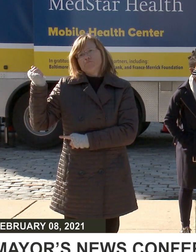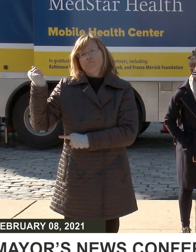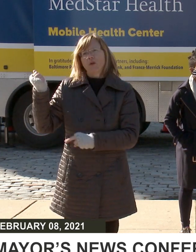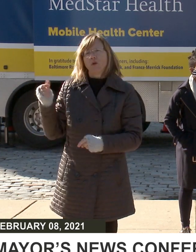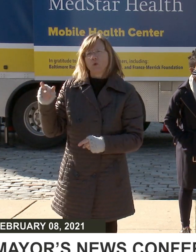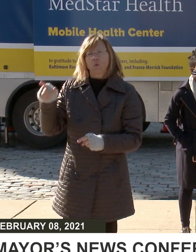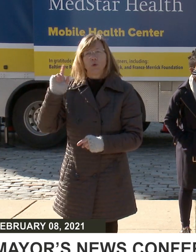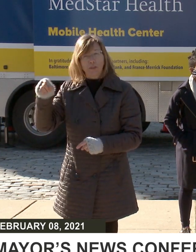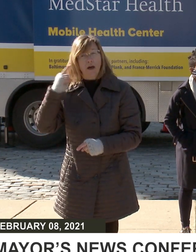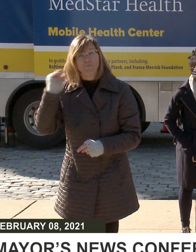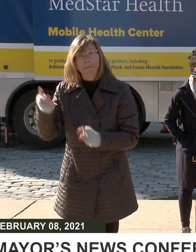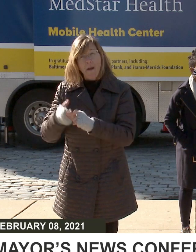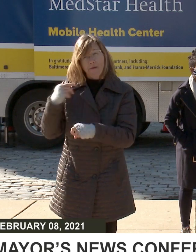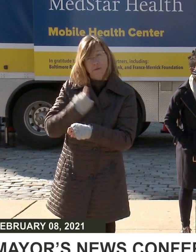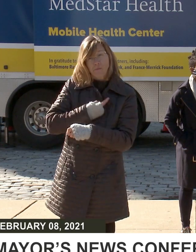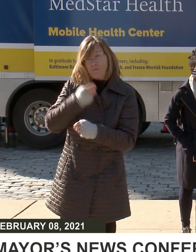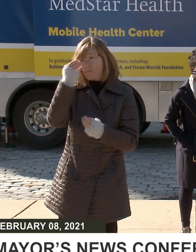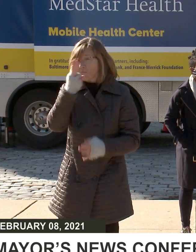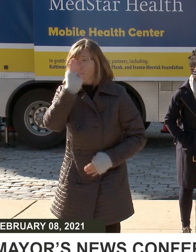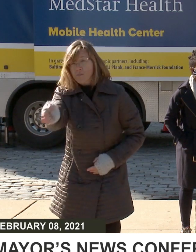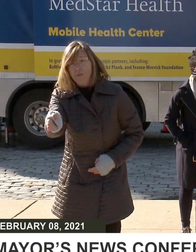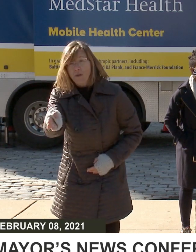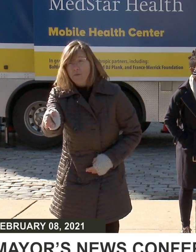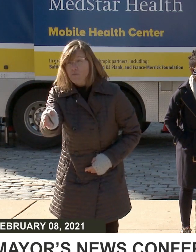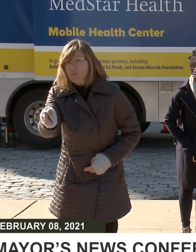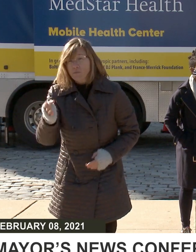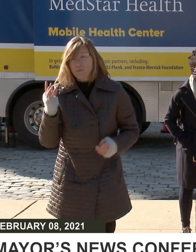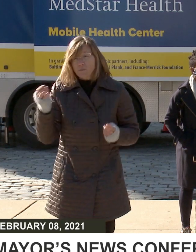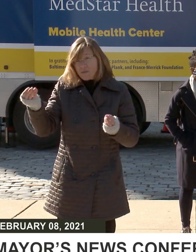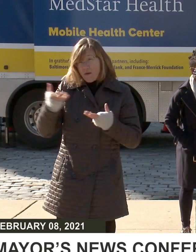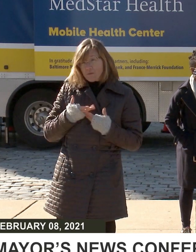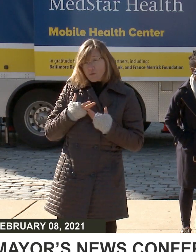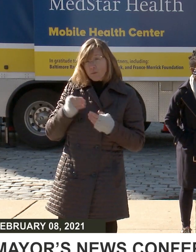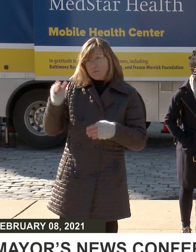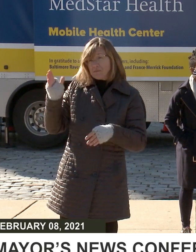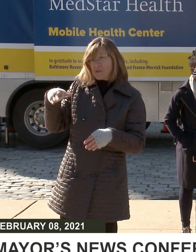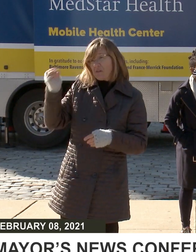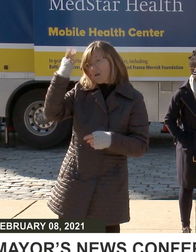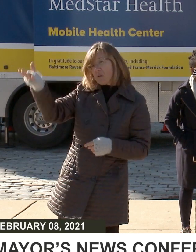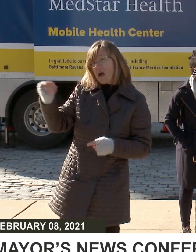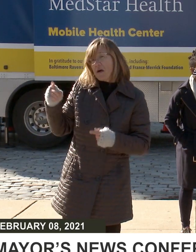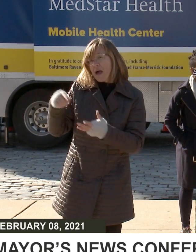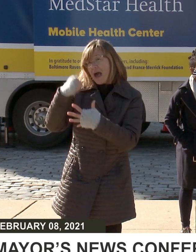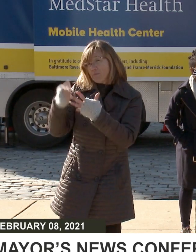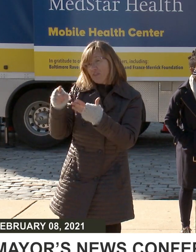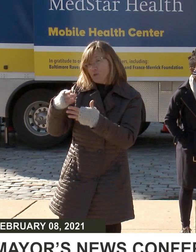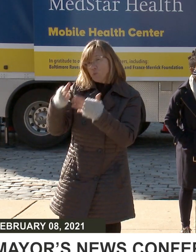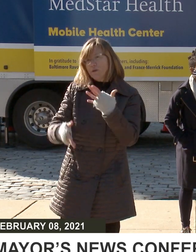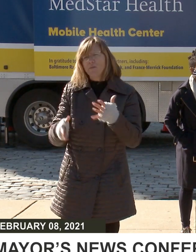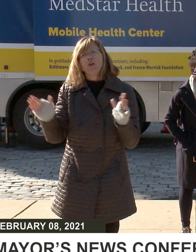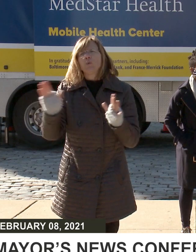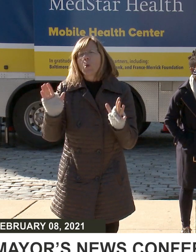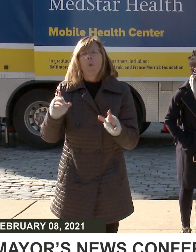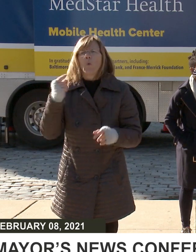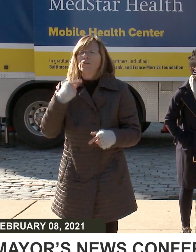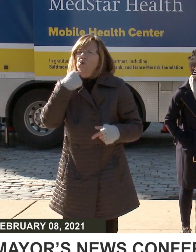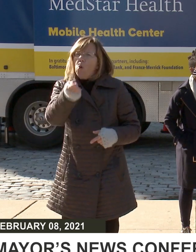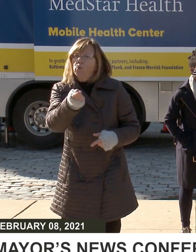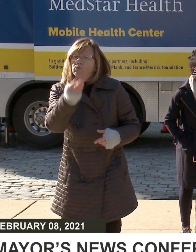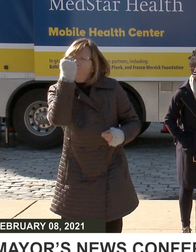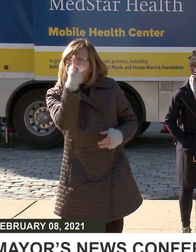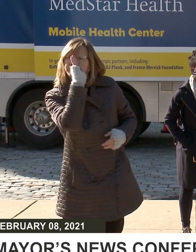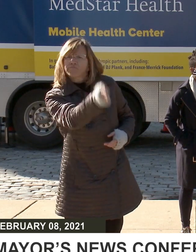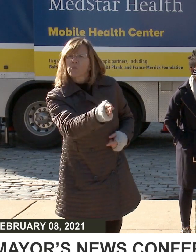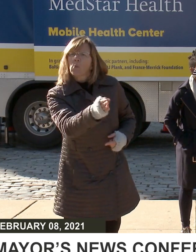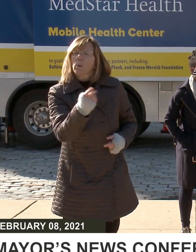from us. Typically, you guys in the past, you will be bringing that to us saying, oh, this happened this weekend. No, we told you that this person was removed